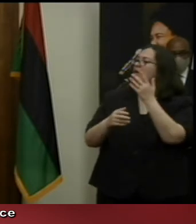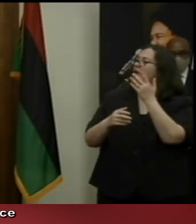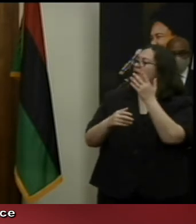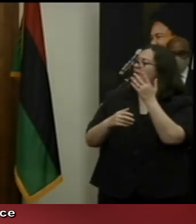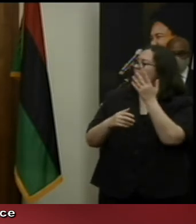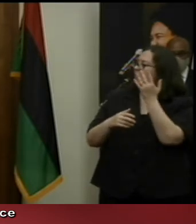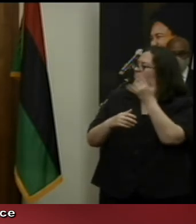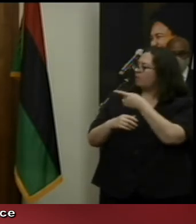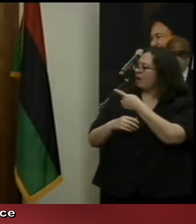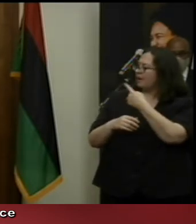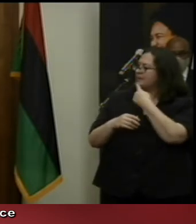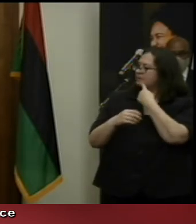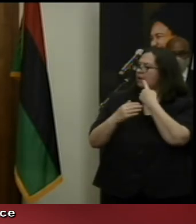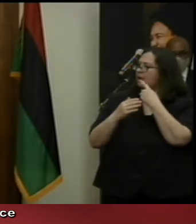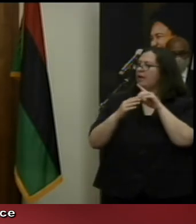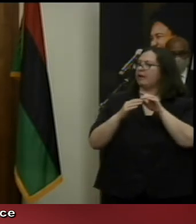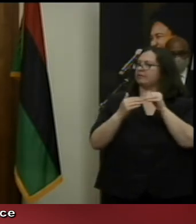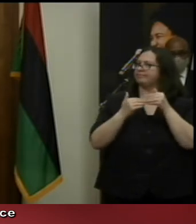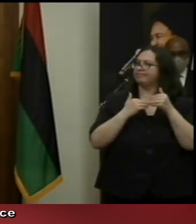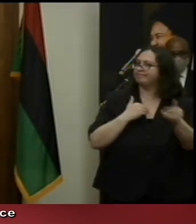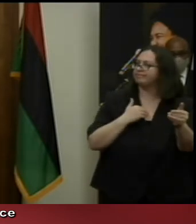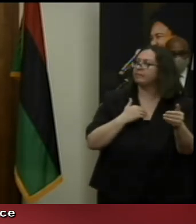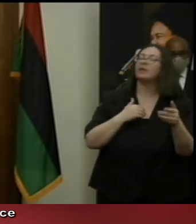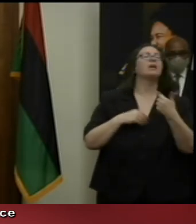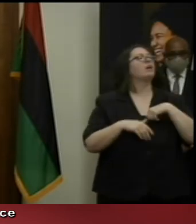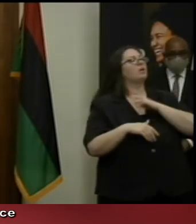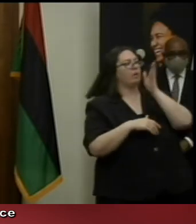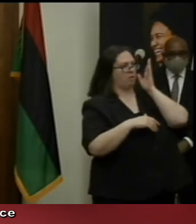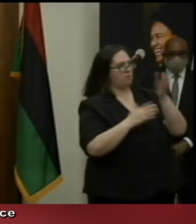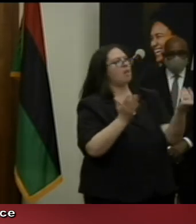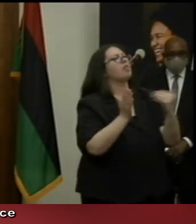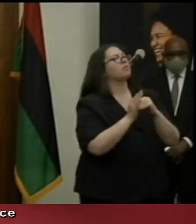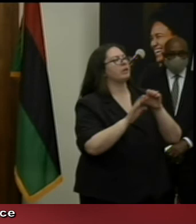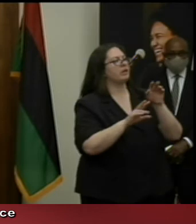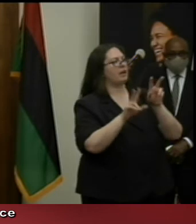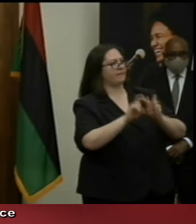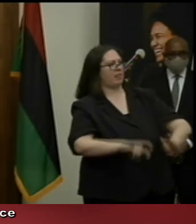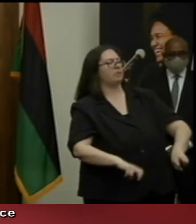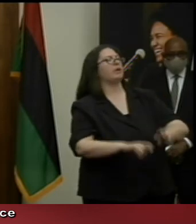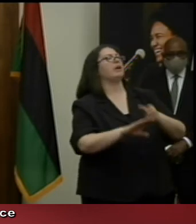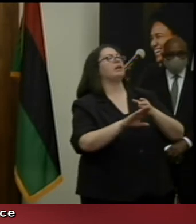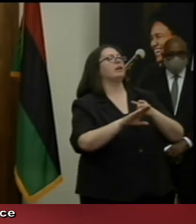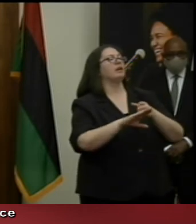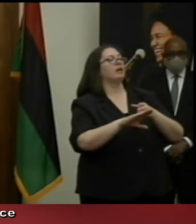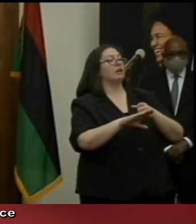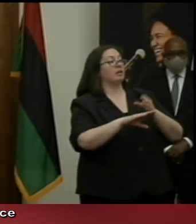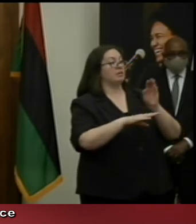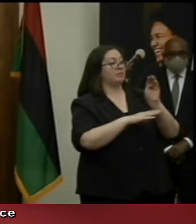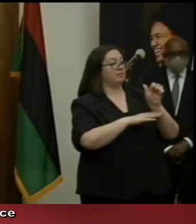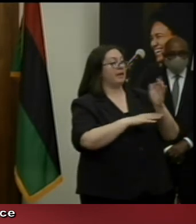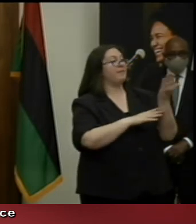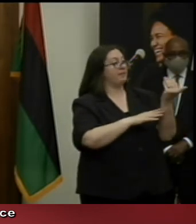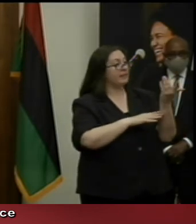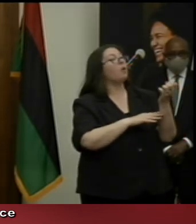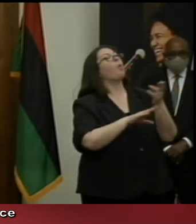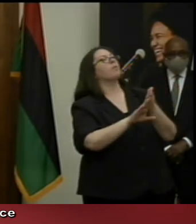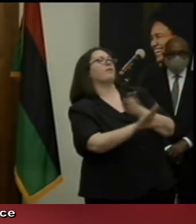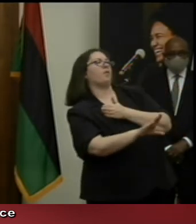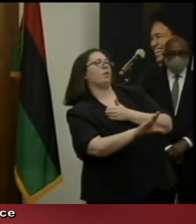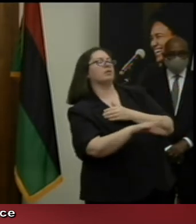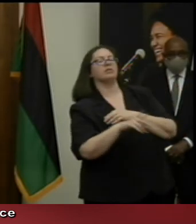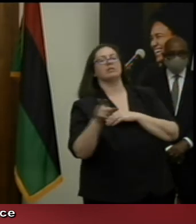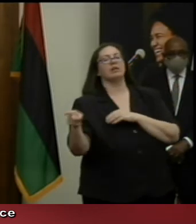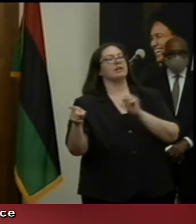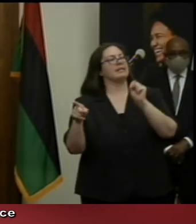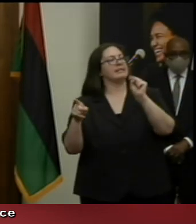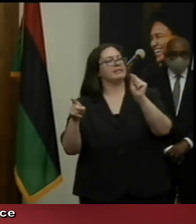Well, we will reevaluate on or before May 15th. That's firm. St. Charles, their